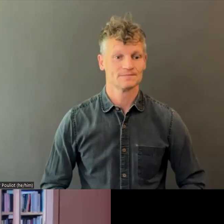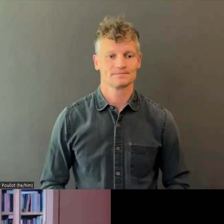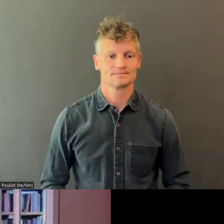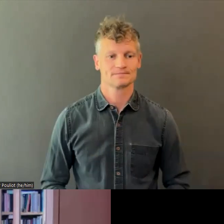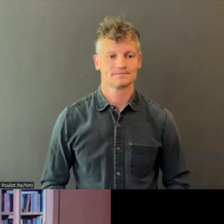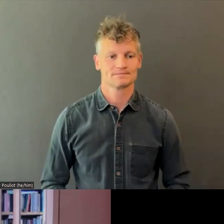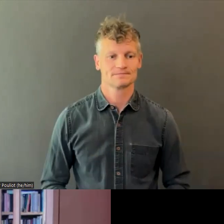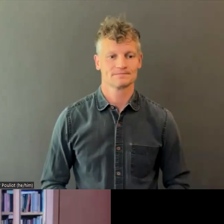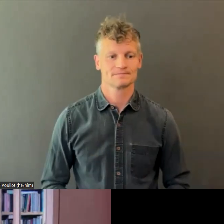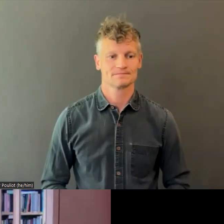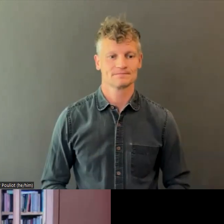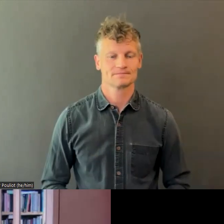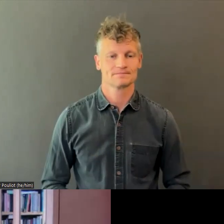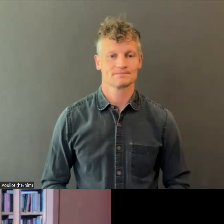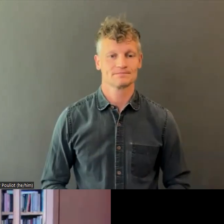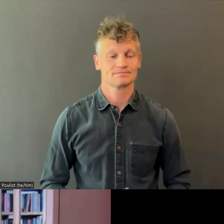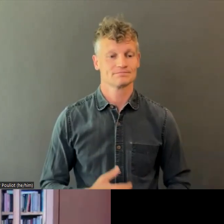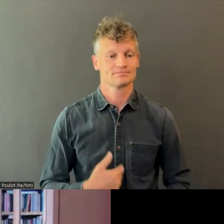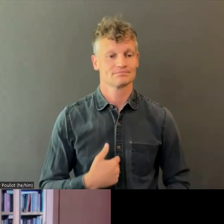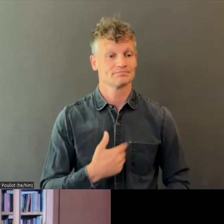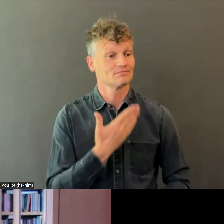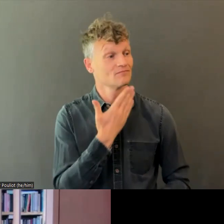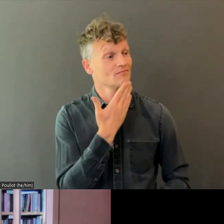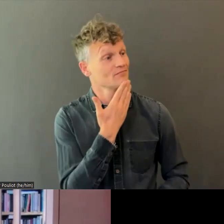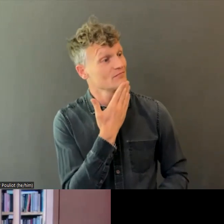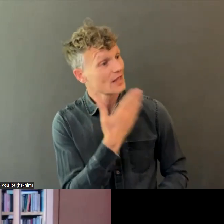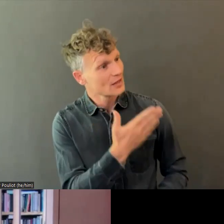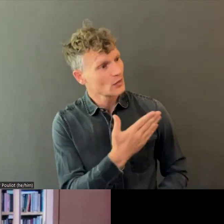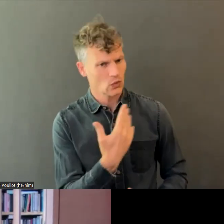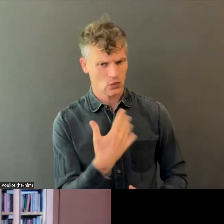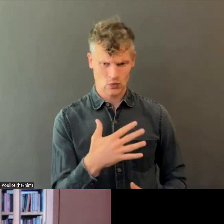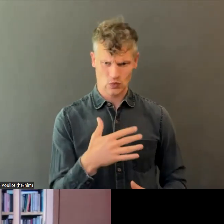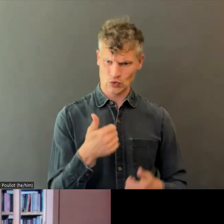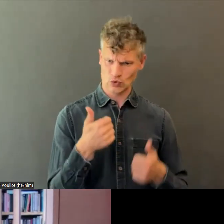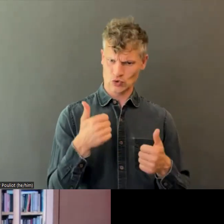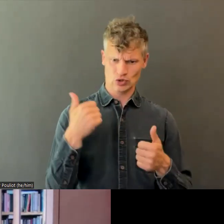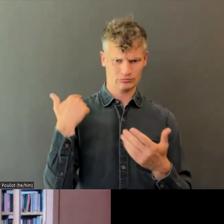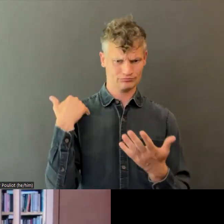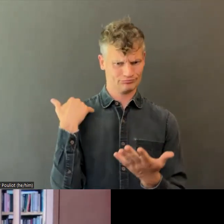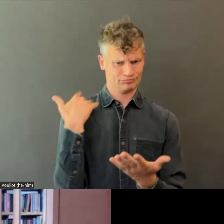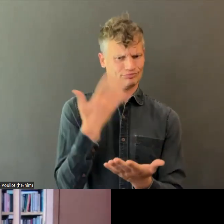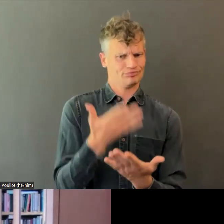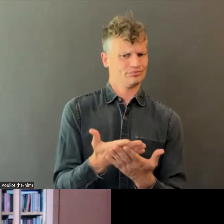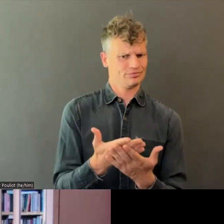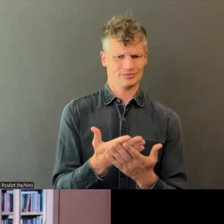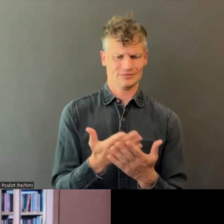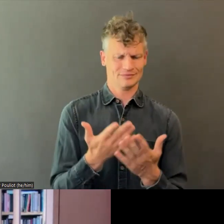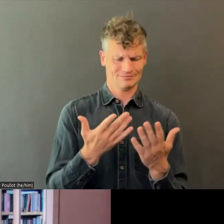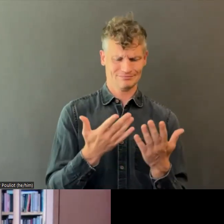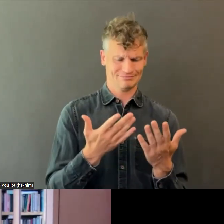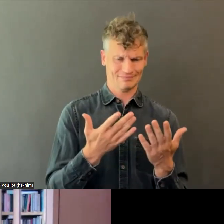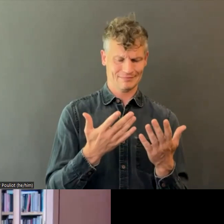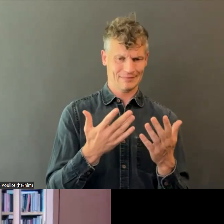You know, millions of gadgets at a time, not one light bulb for someone who gets migraines because of that one light bulb.